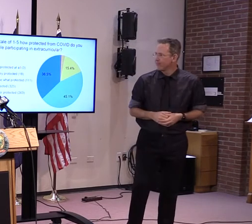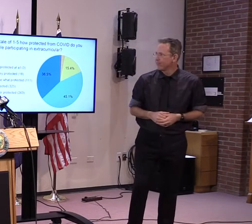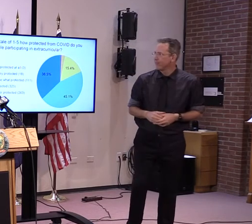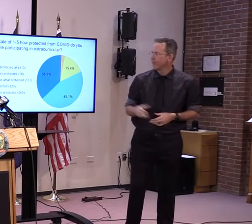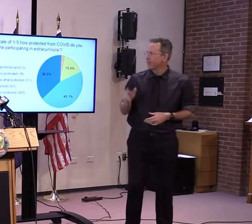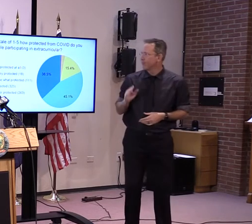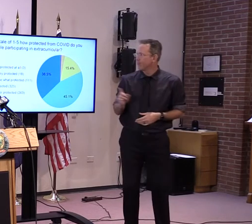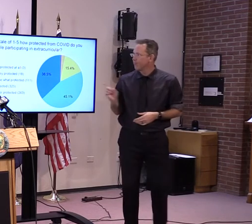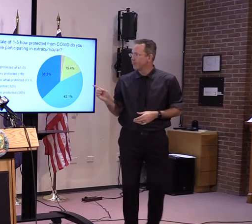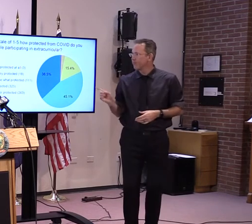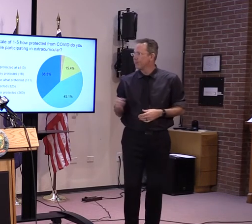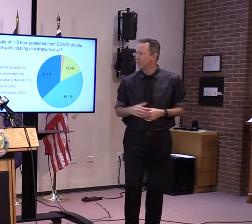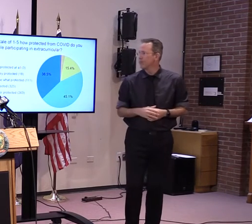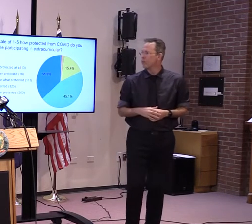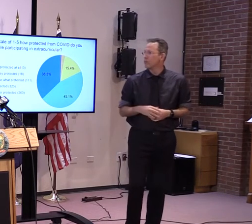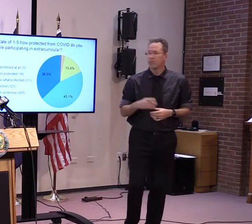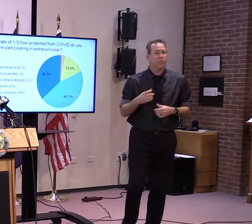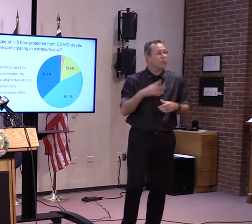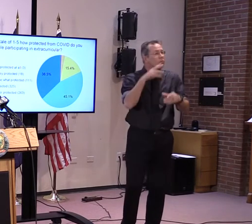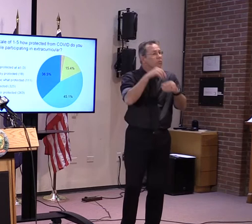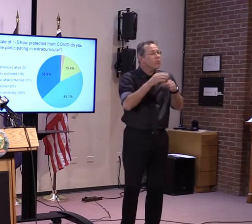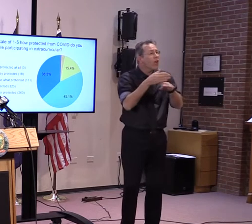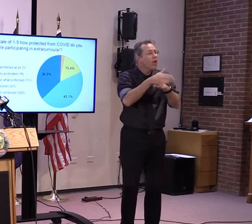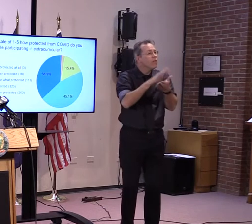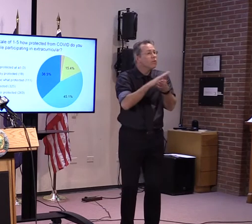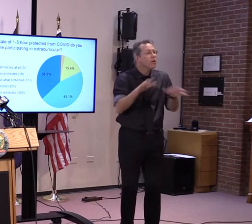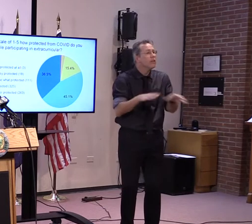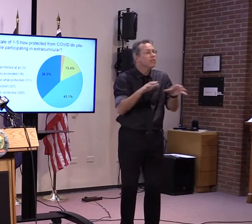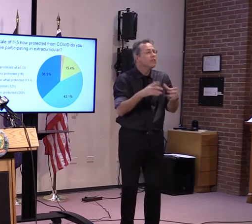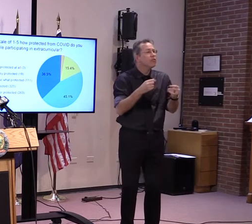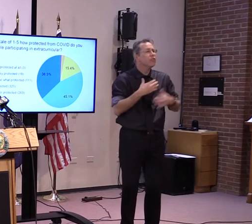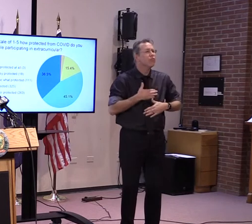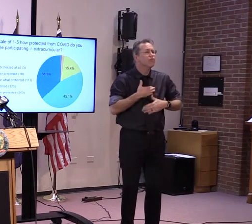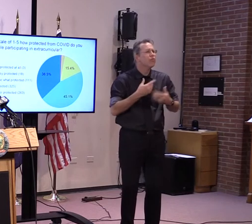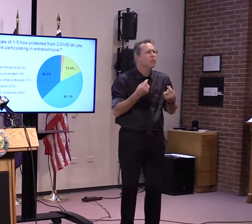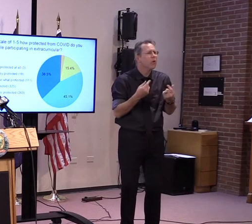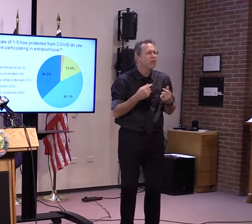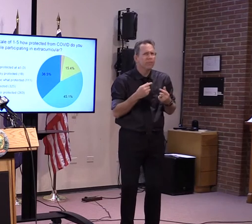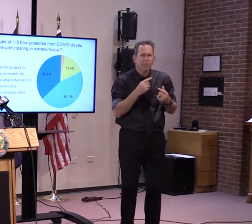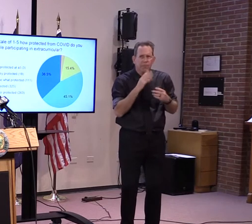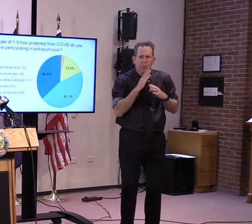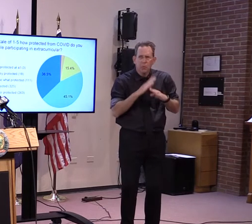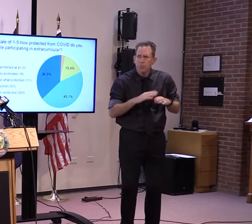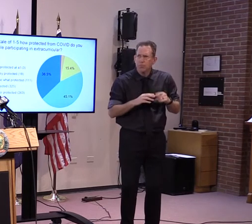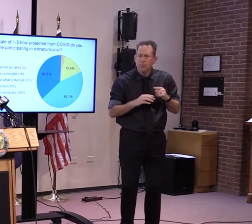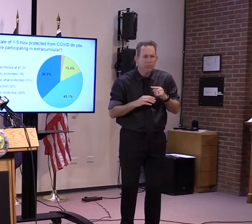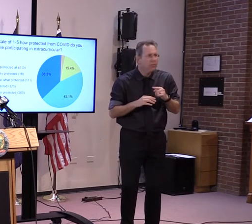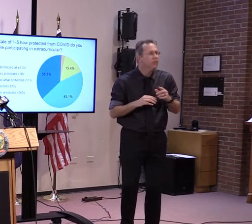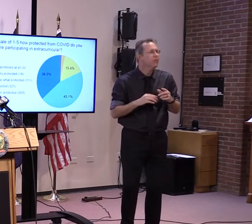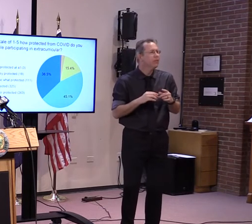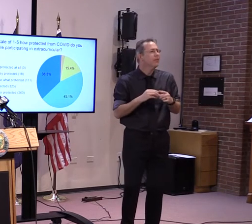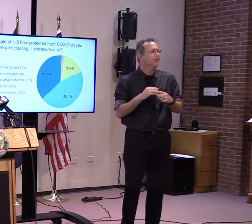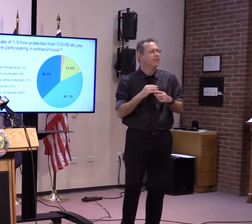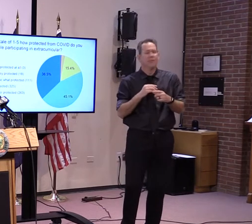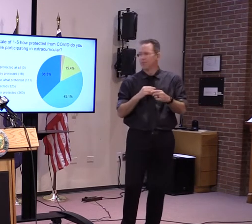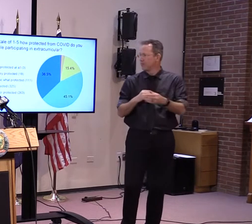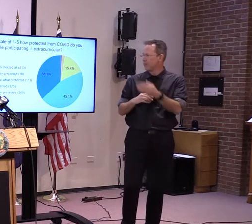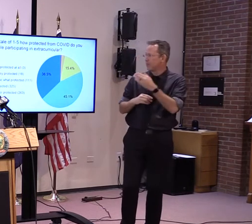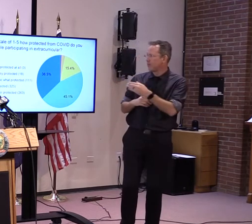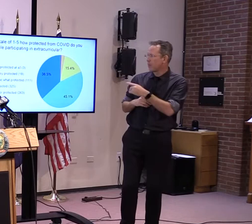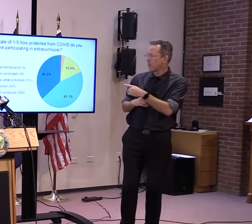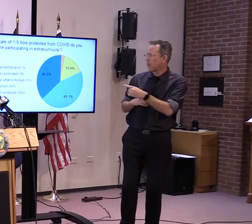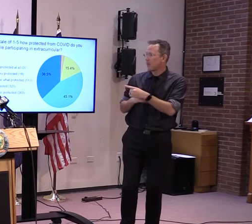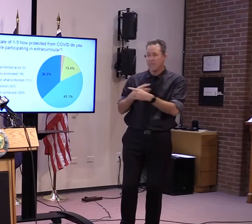So this slide is just until applied privacy protection during extracurriculars. It seems to